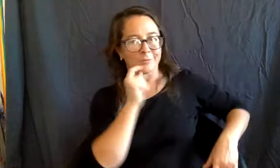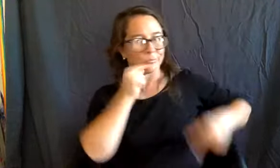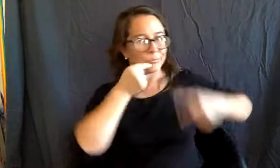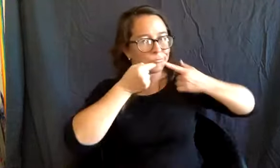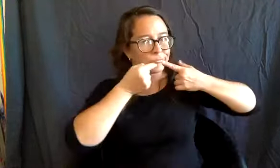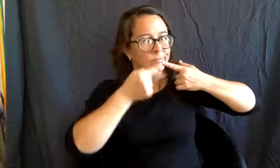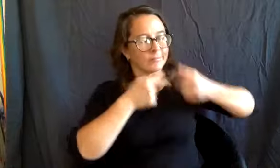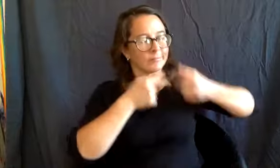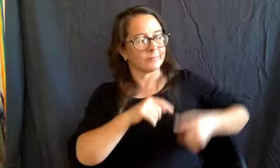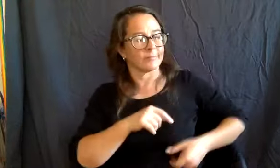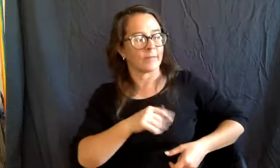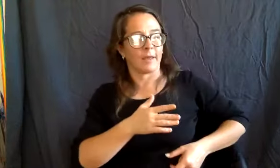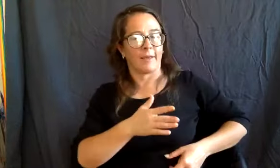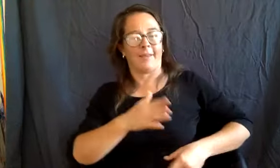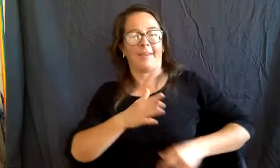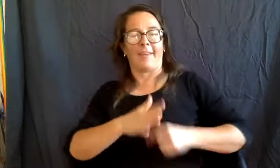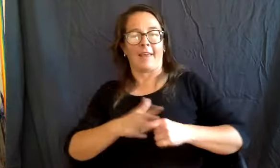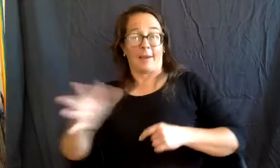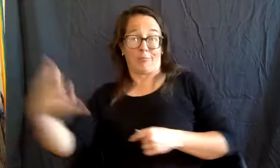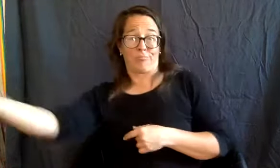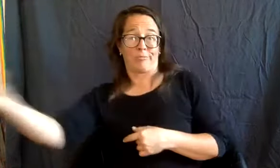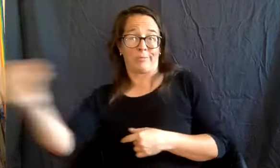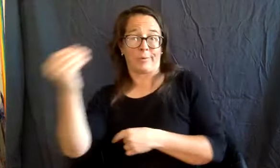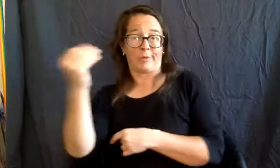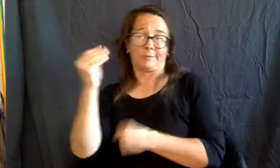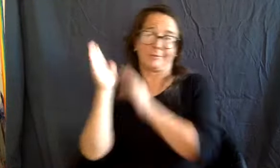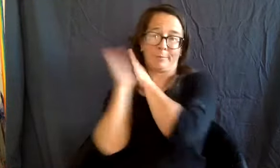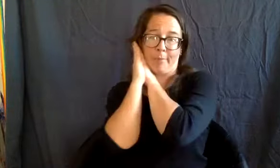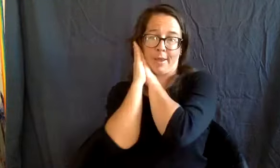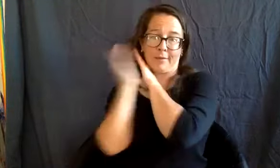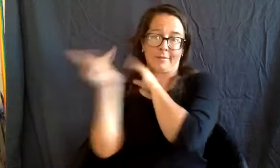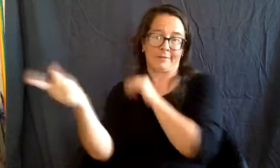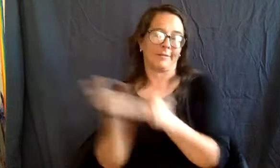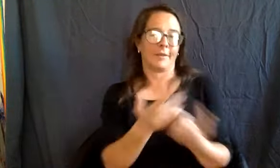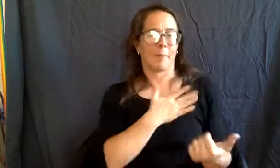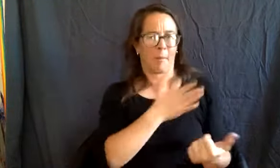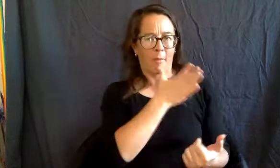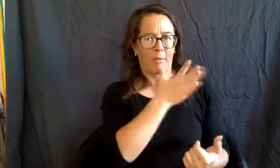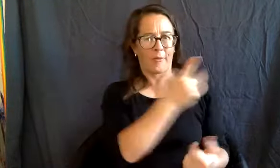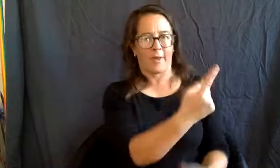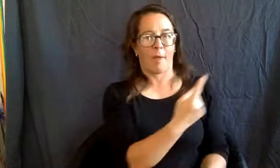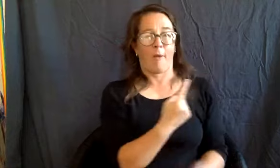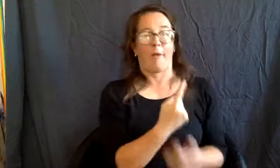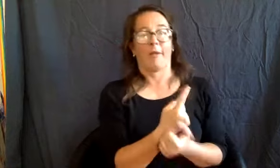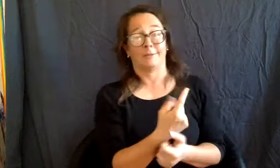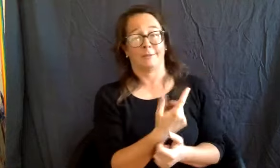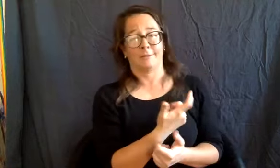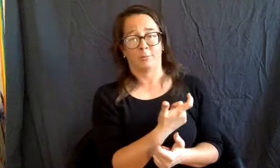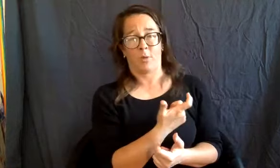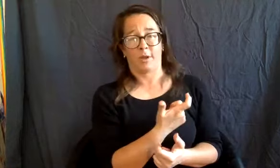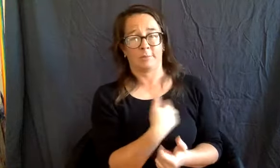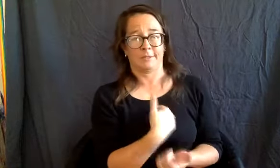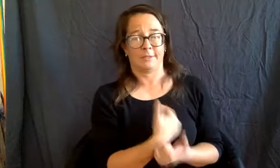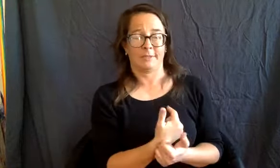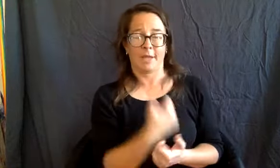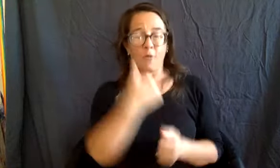stuff. So then he walks into the kitchen and he pours a glass of milk and he sits me down on the sofa and he gives me the glass of milk. And he goes in and he